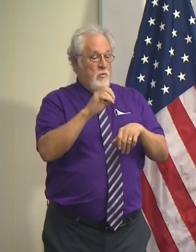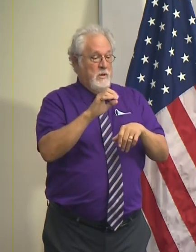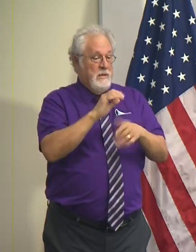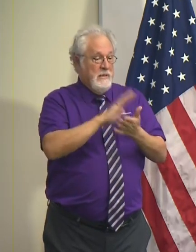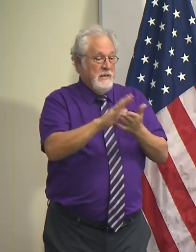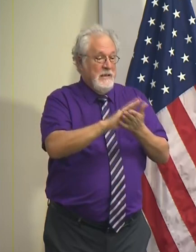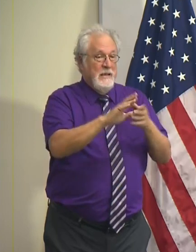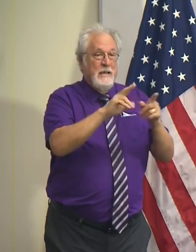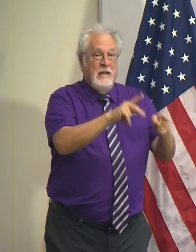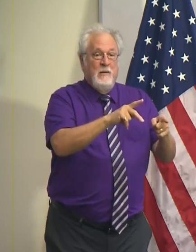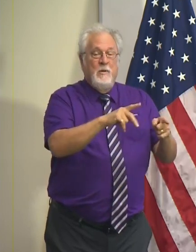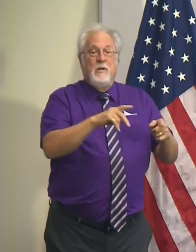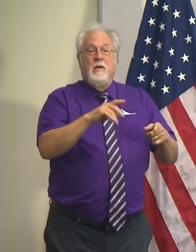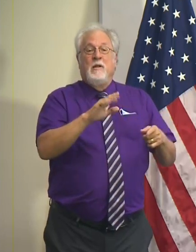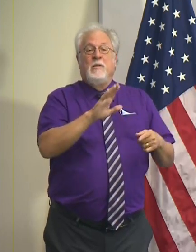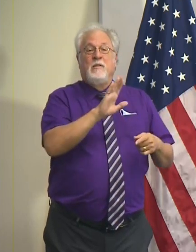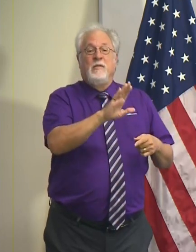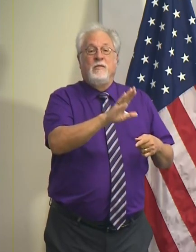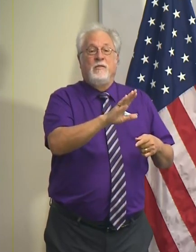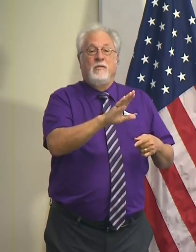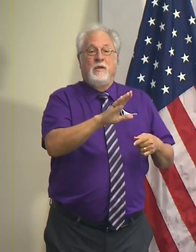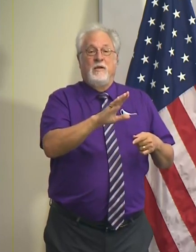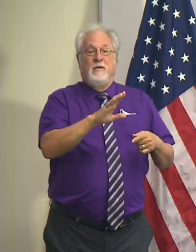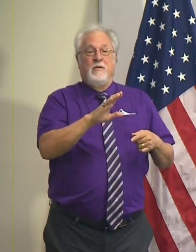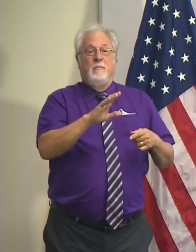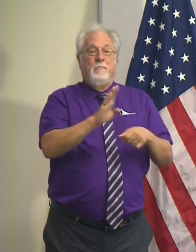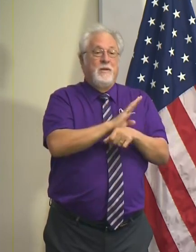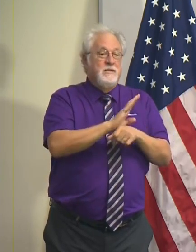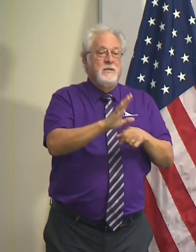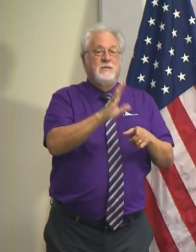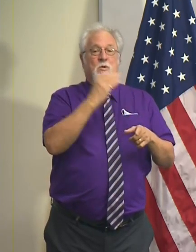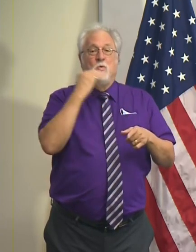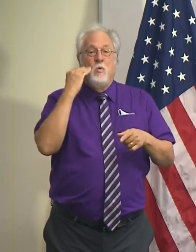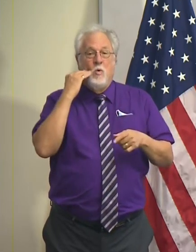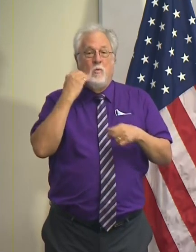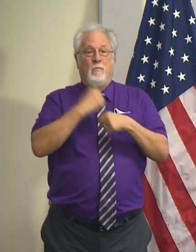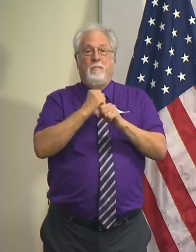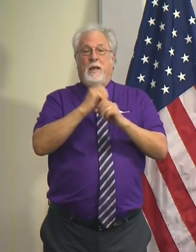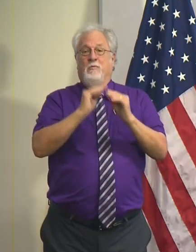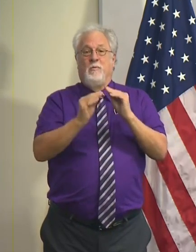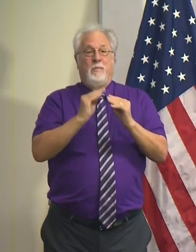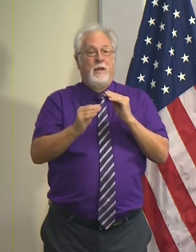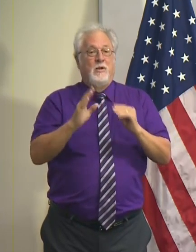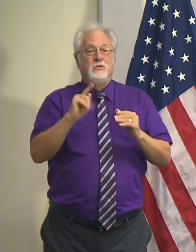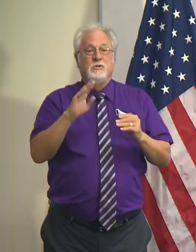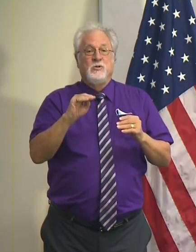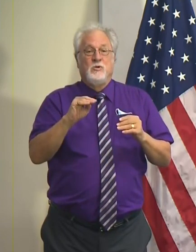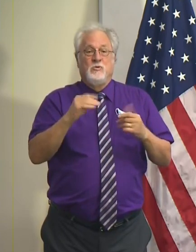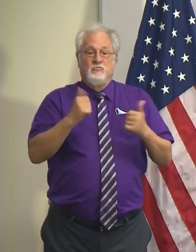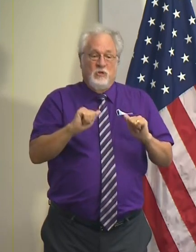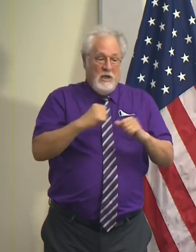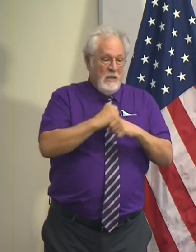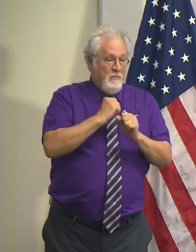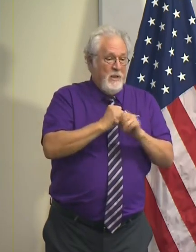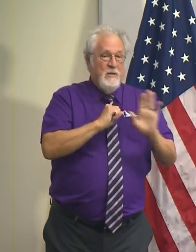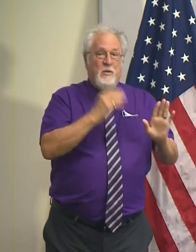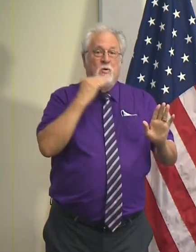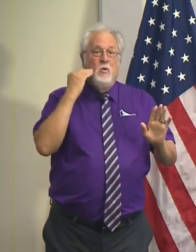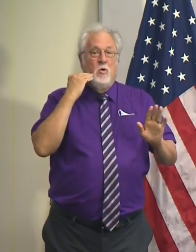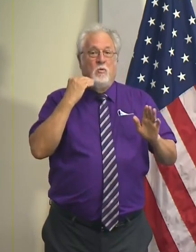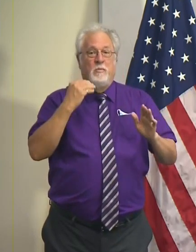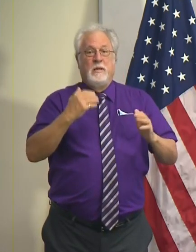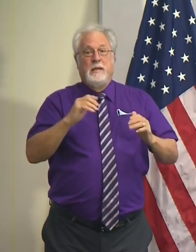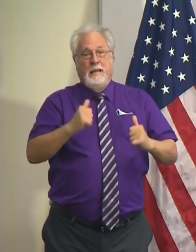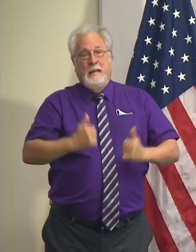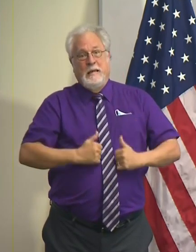up their businesses or their homes, to make repairs, to try to make their homes